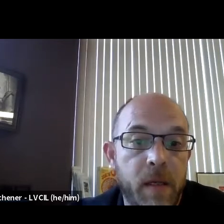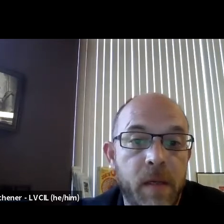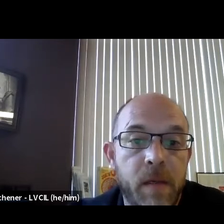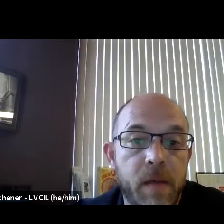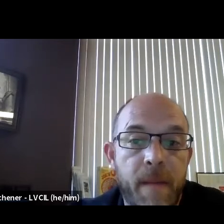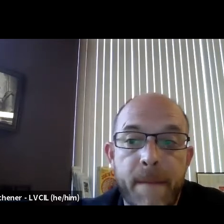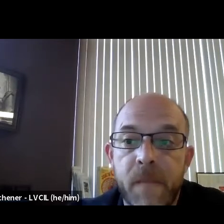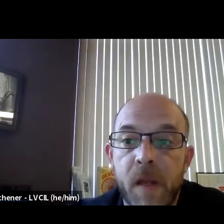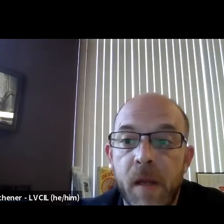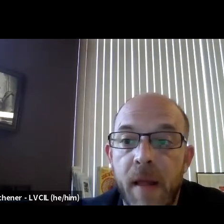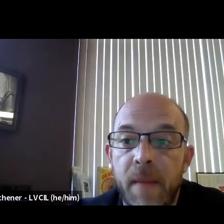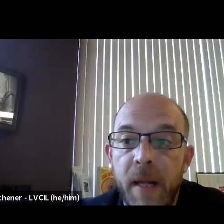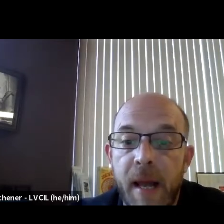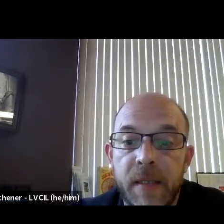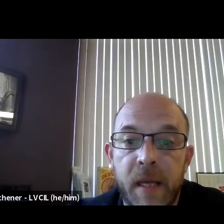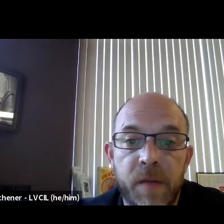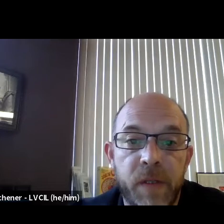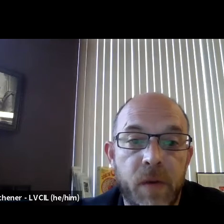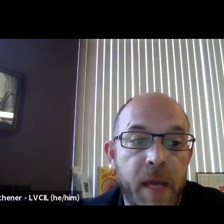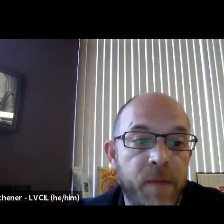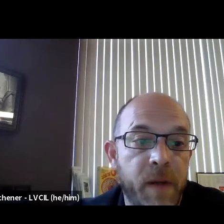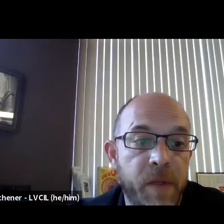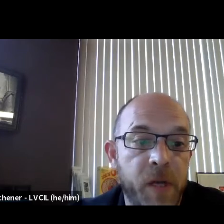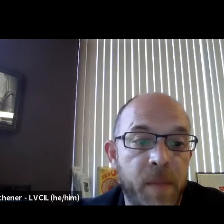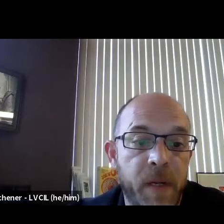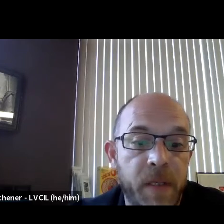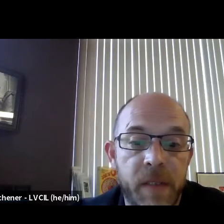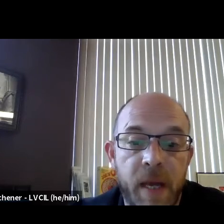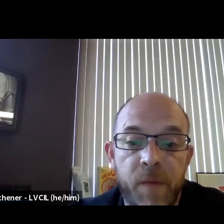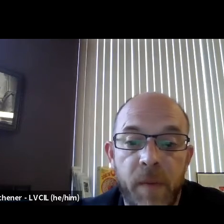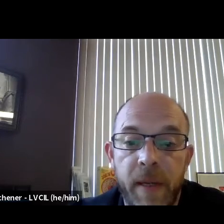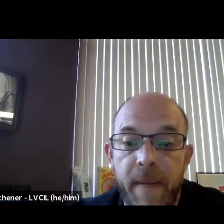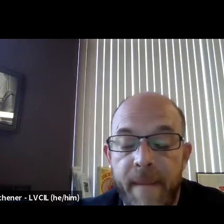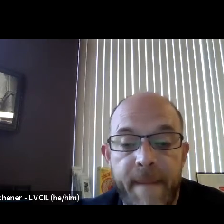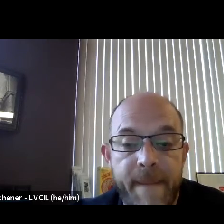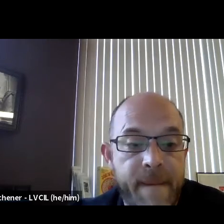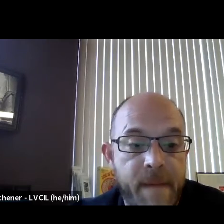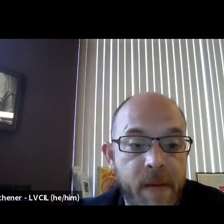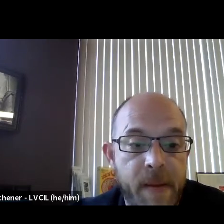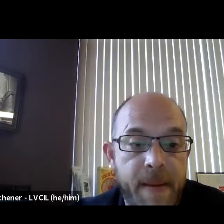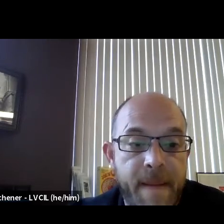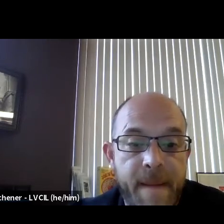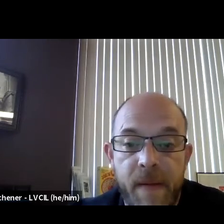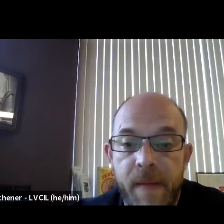Okay. And I'm going to ask Seth if it's okay for him to jump in on this slide for me.